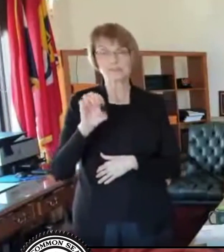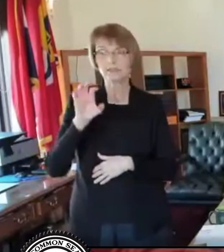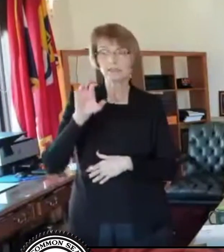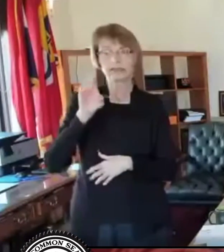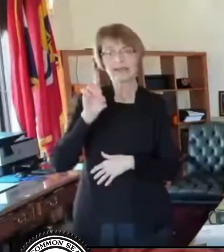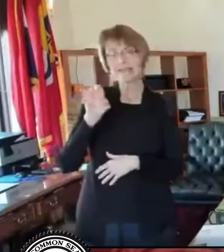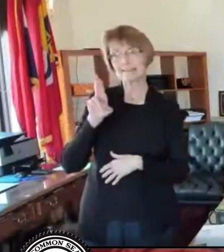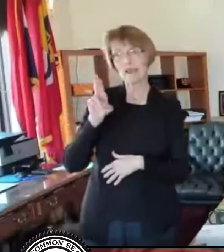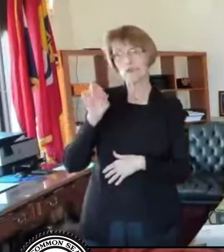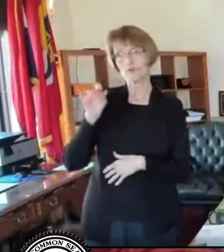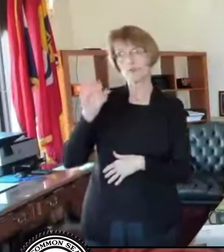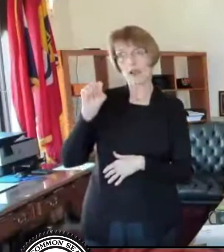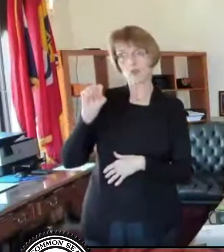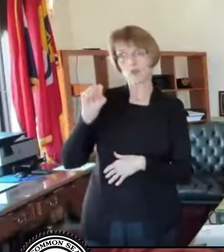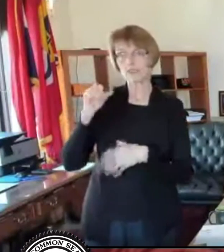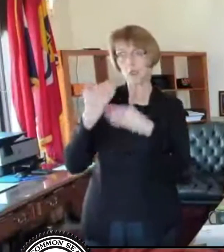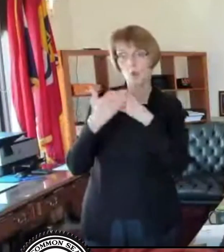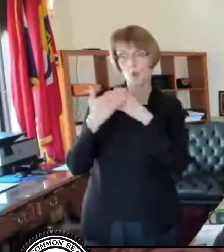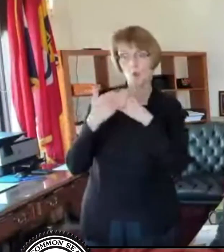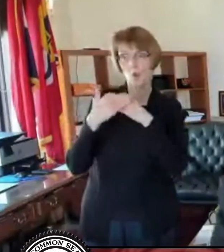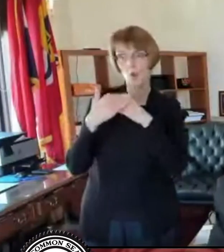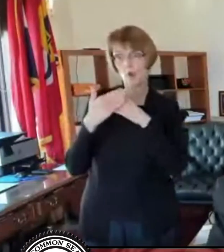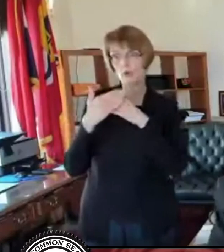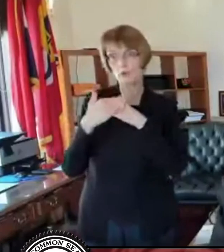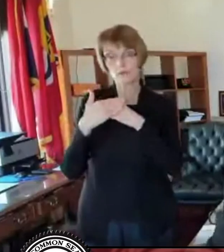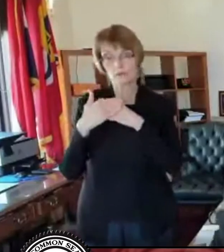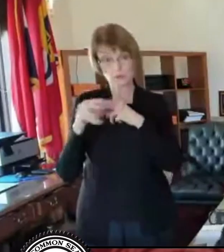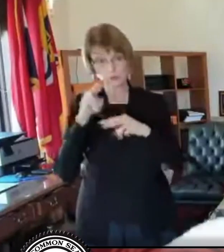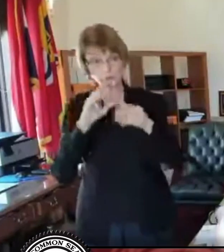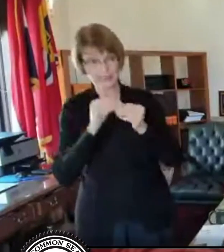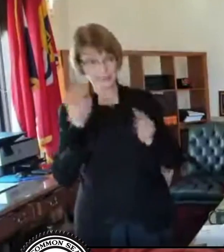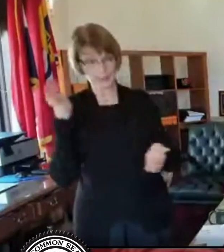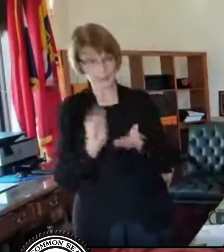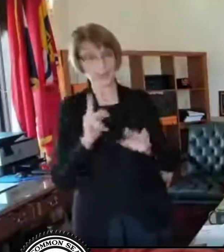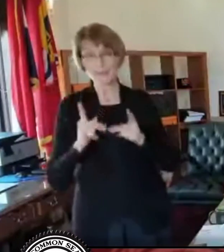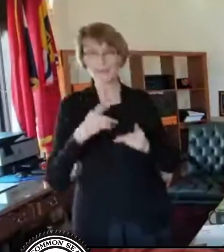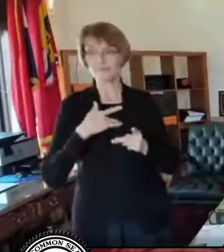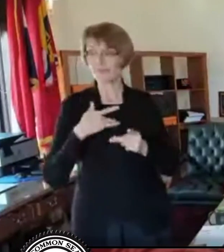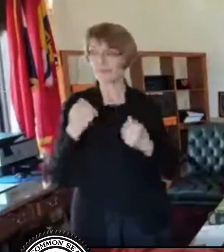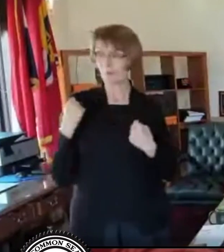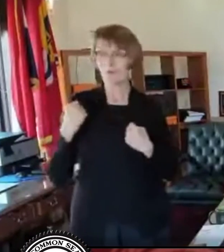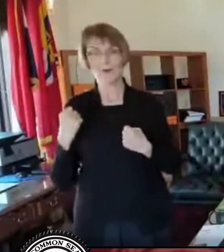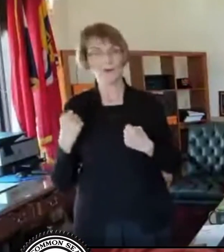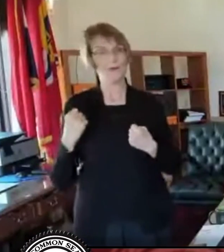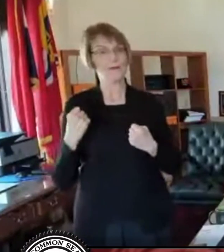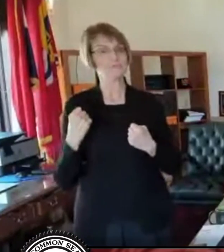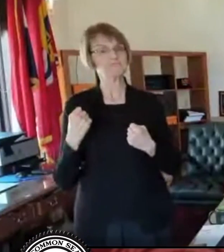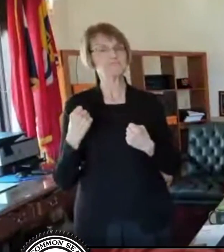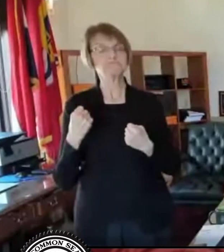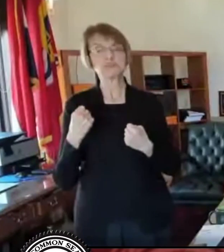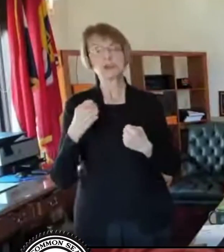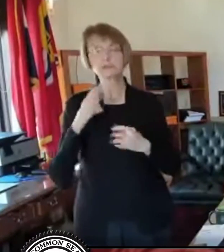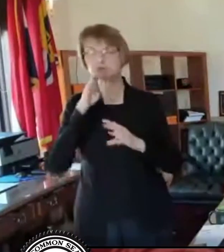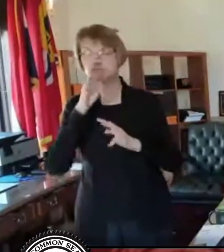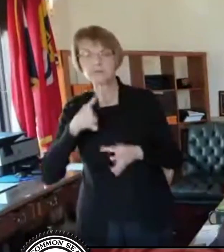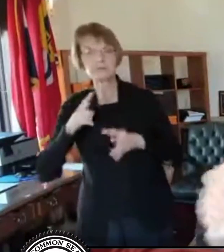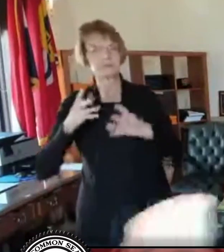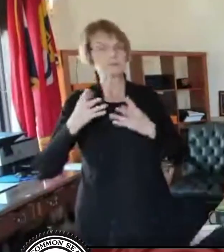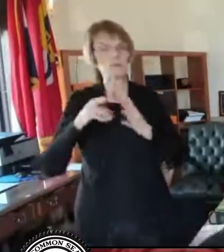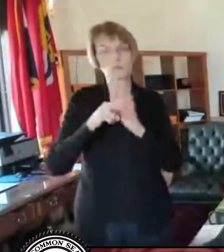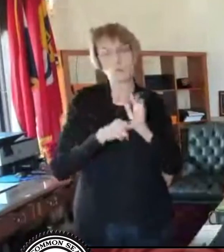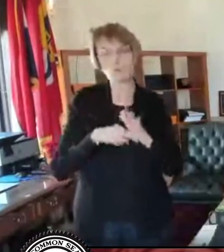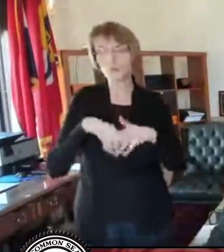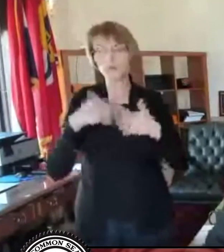sense of security by declining numbers. Would it not be more prudent to proceed cautiously rather than celebrate by allowing